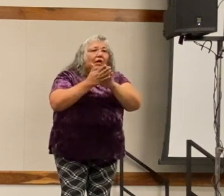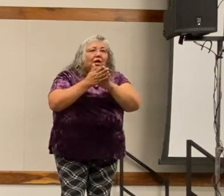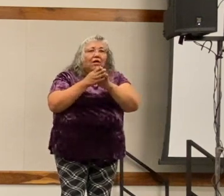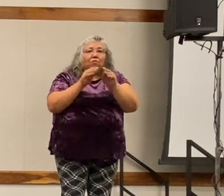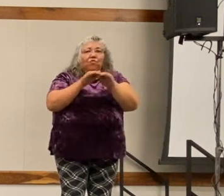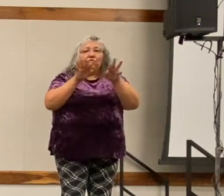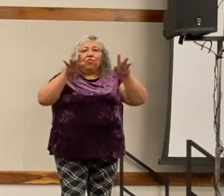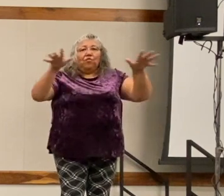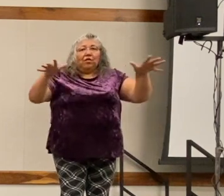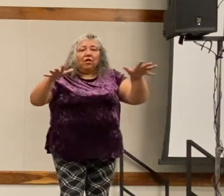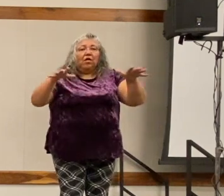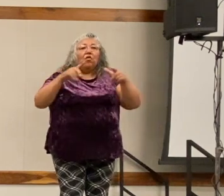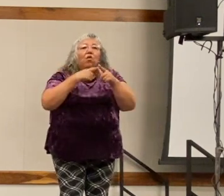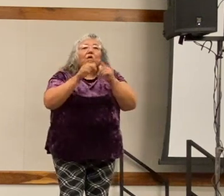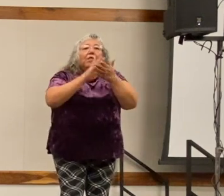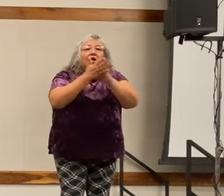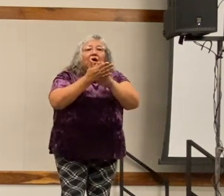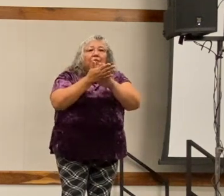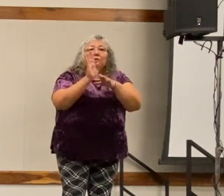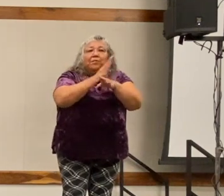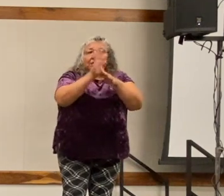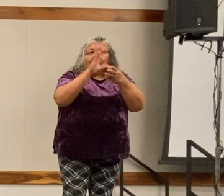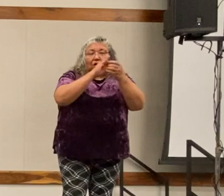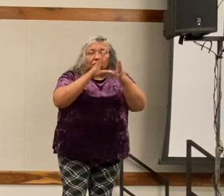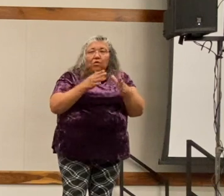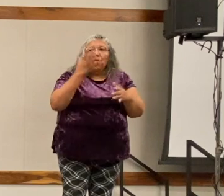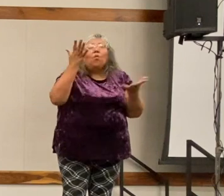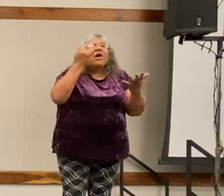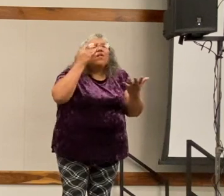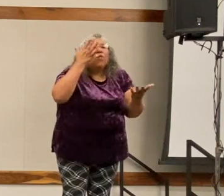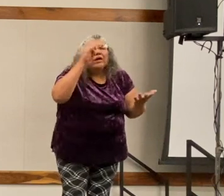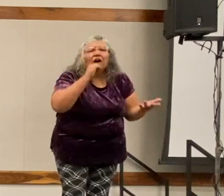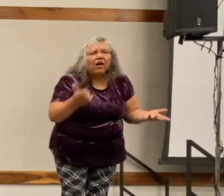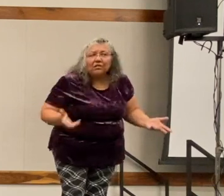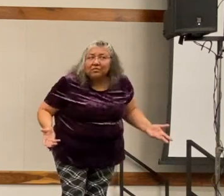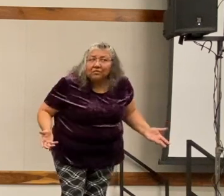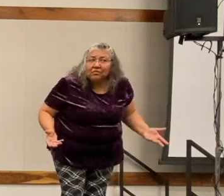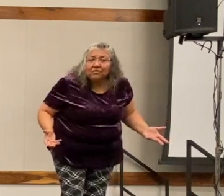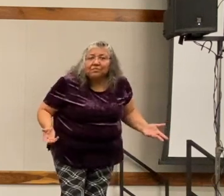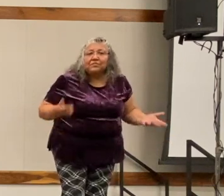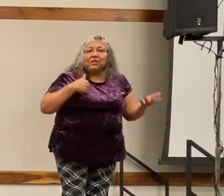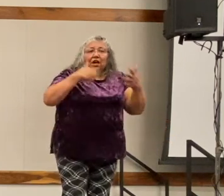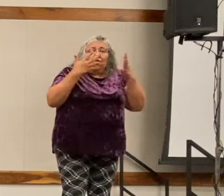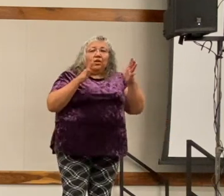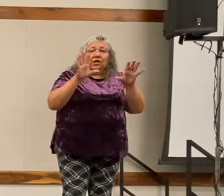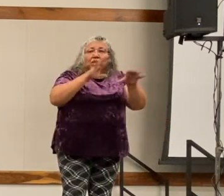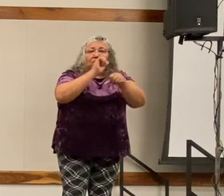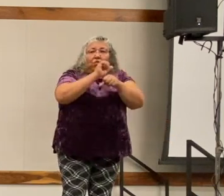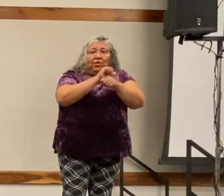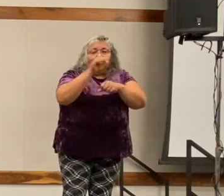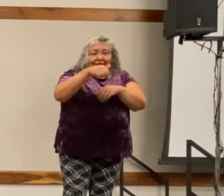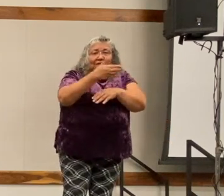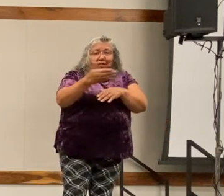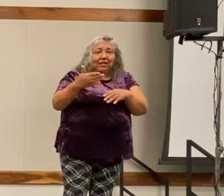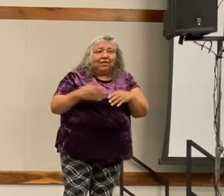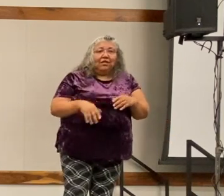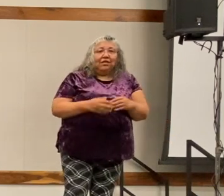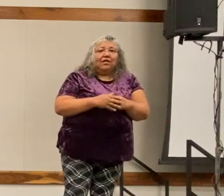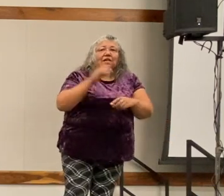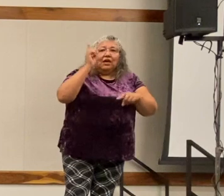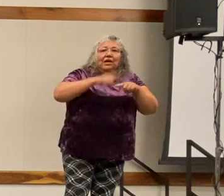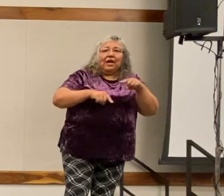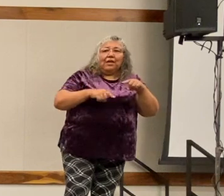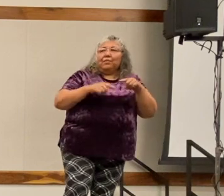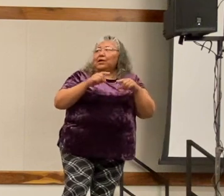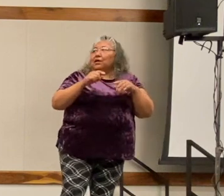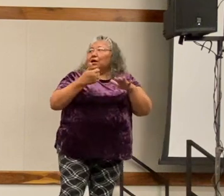owners or something like that. Here's the question. What if and why not? I've already done the work. And here's the thing. It cannot be under